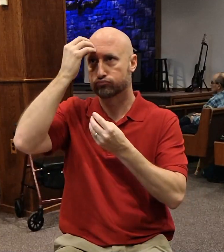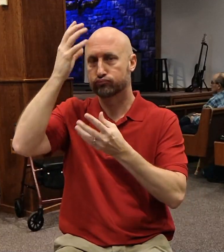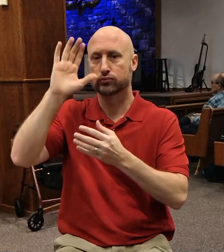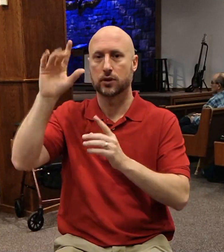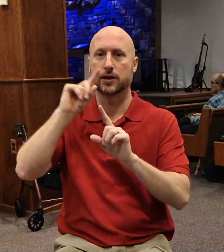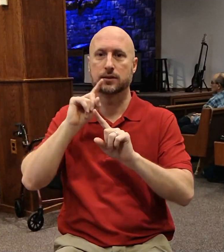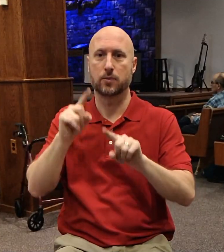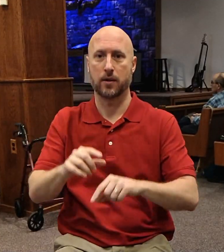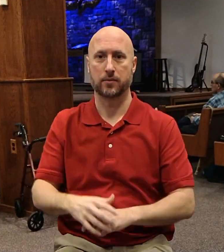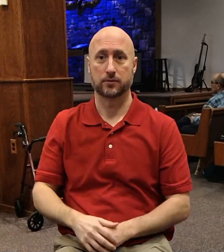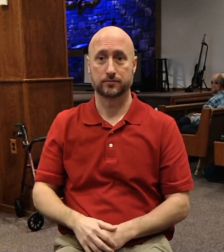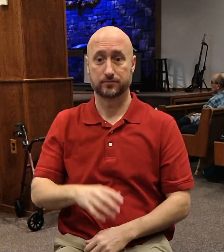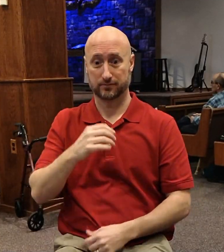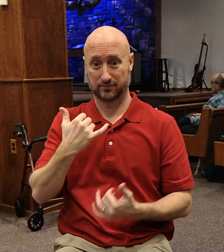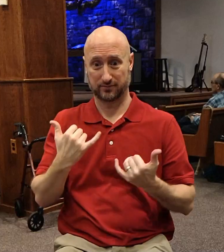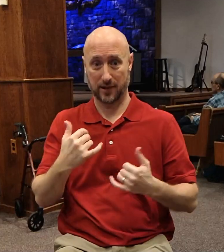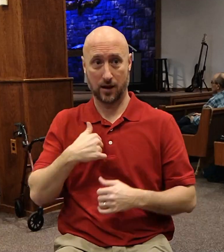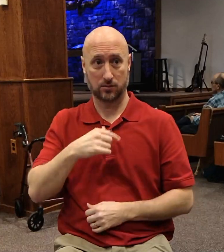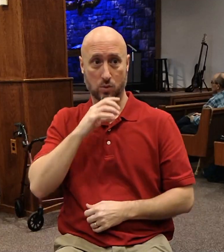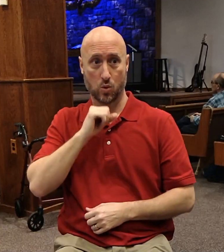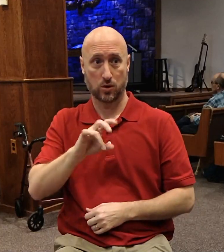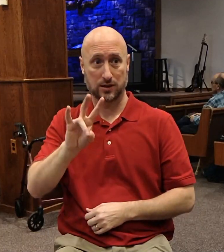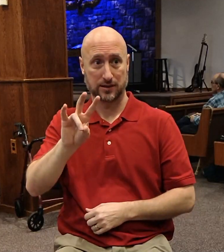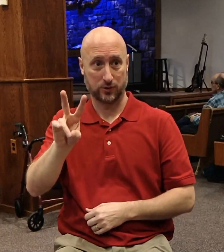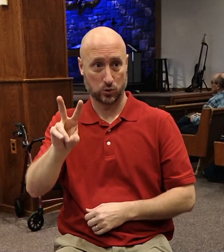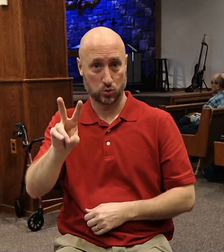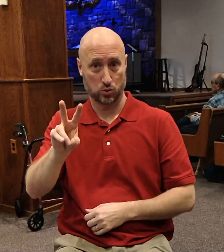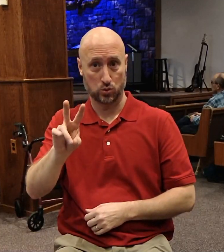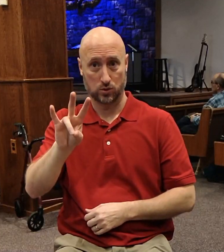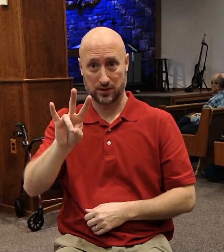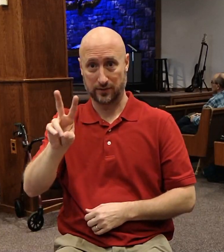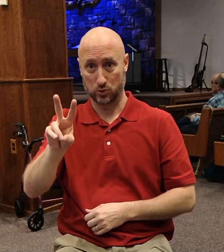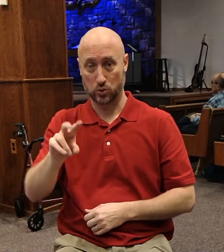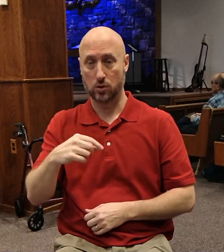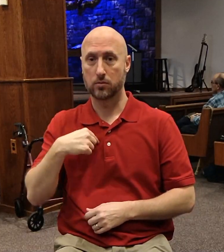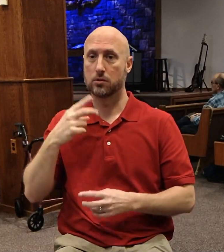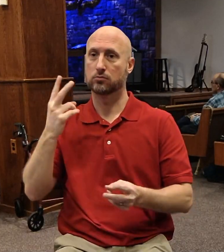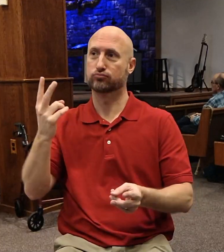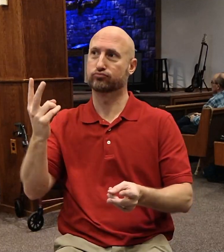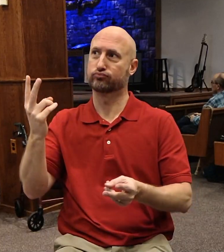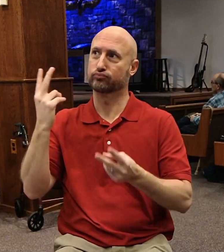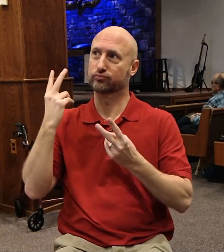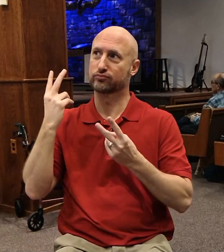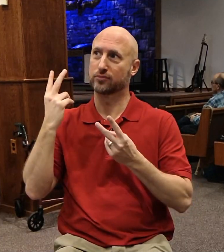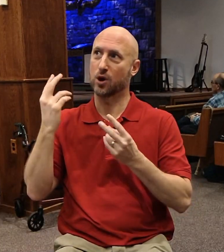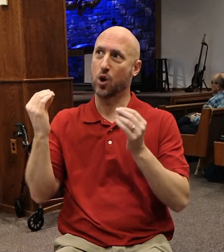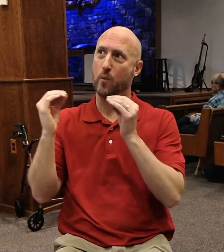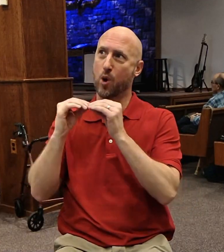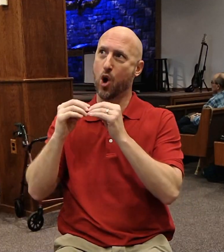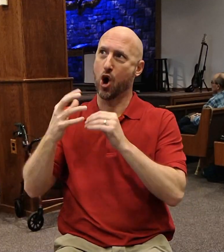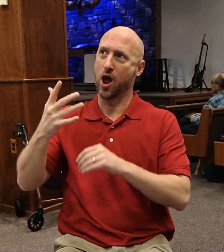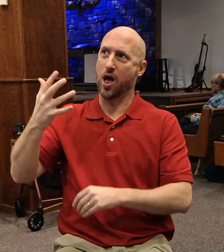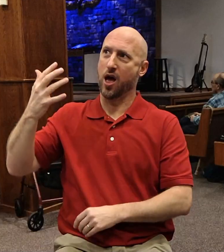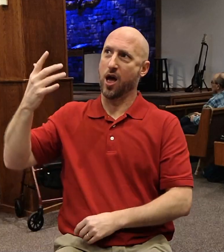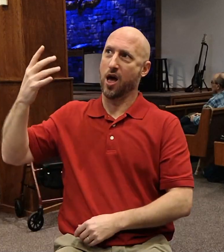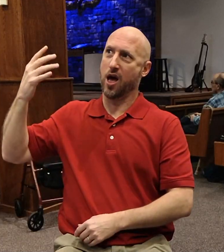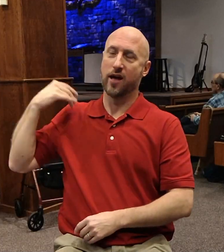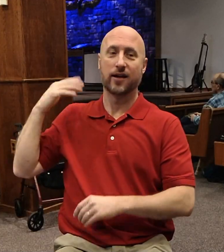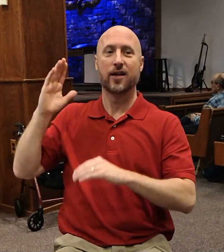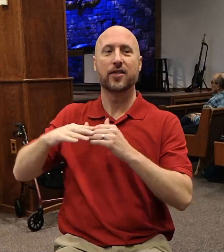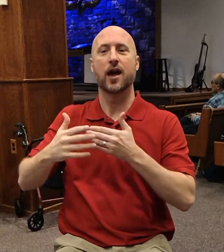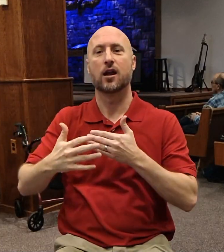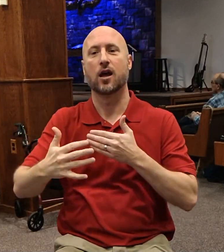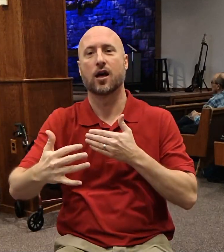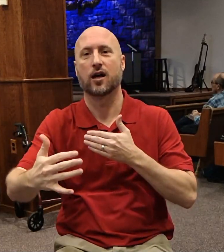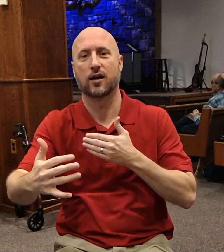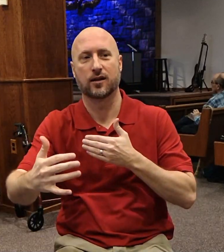72 I can just see back further than I can see ahead at this point so I